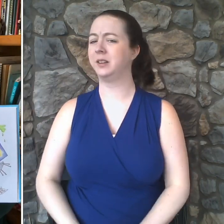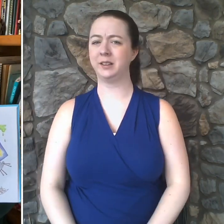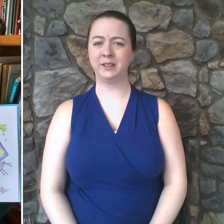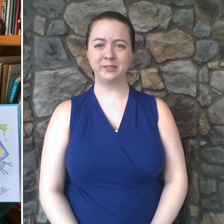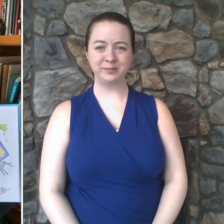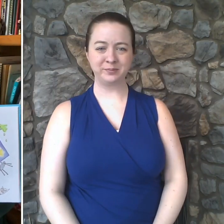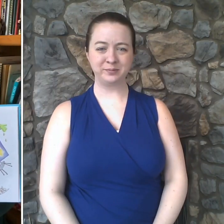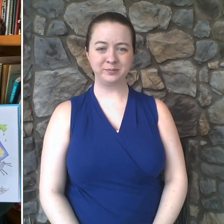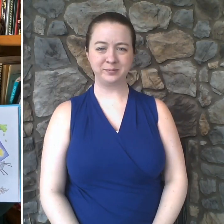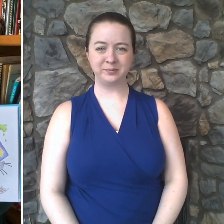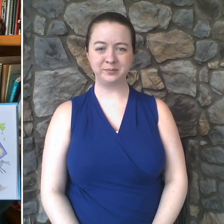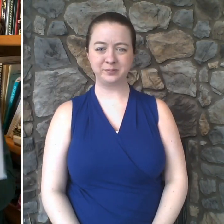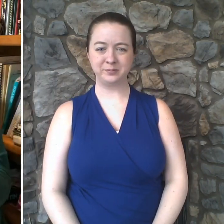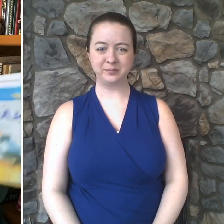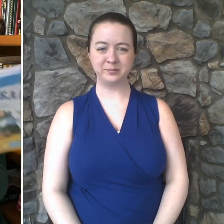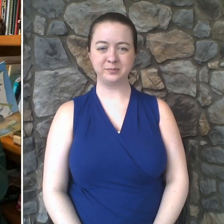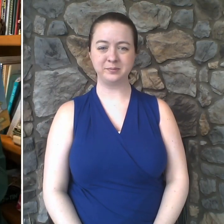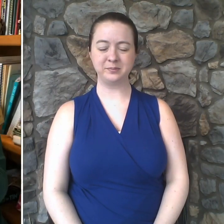Squeak.